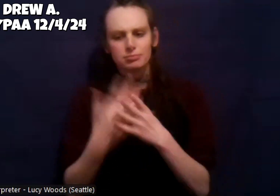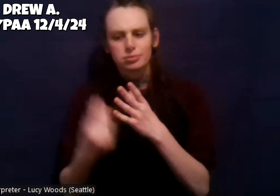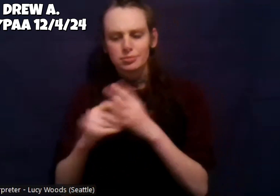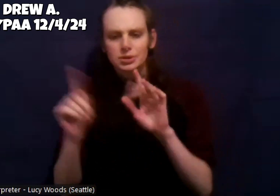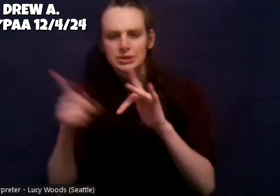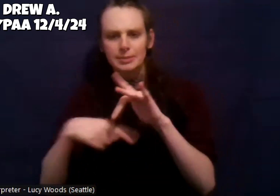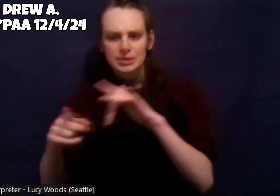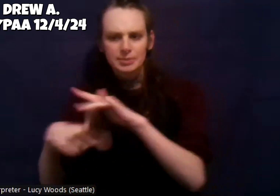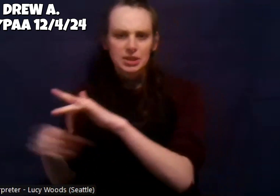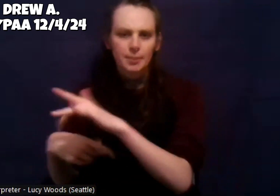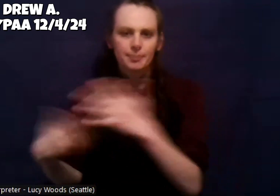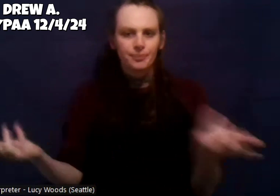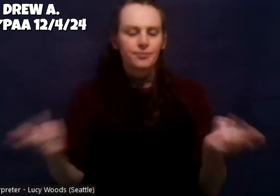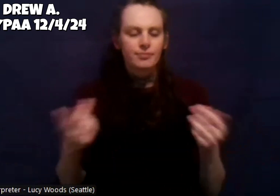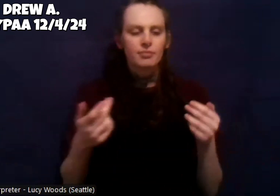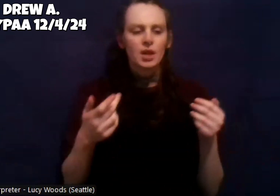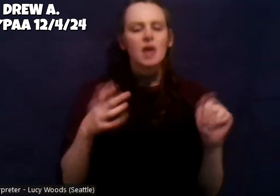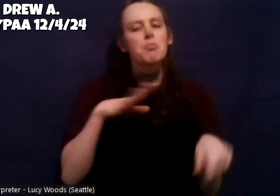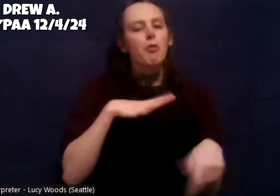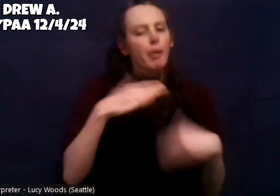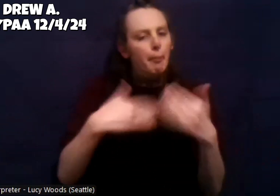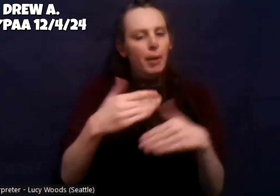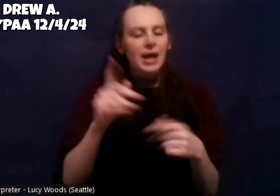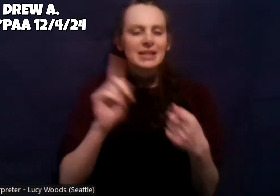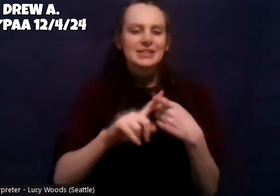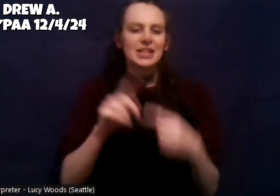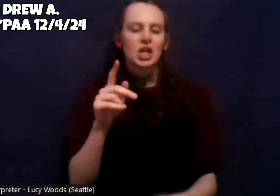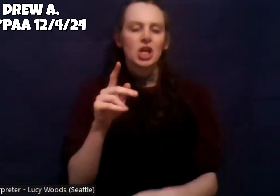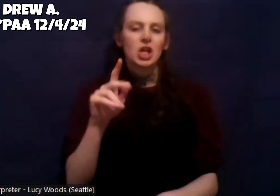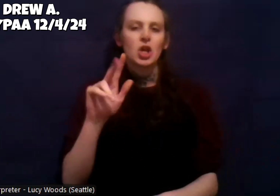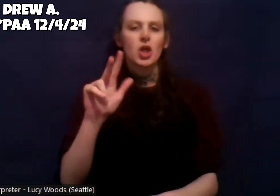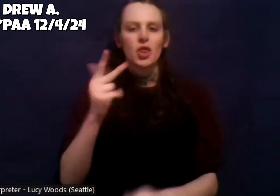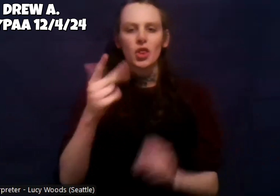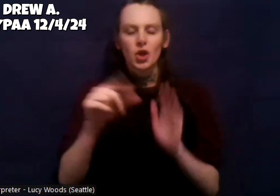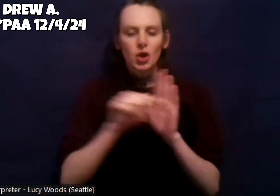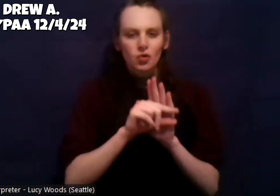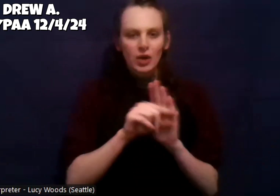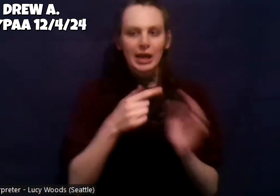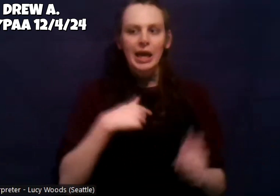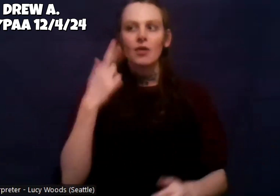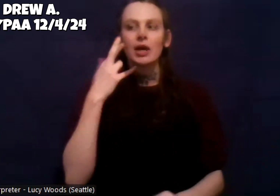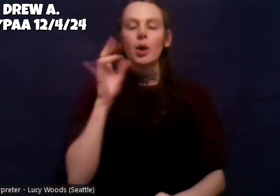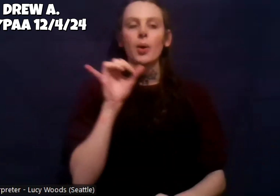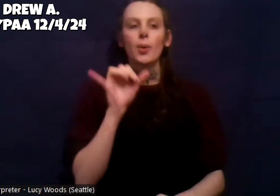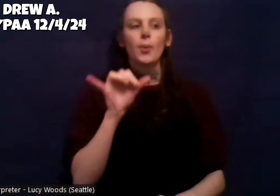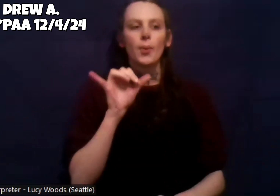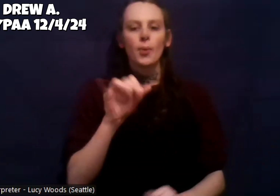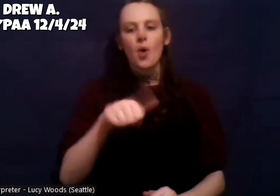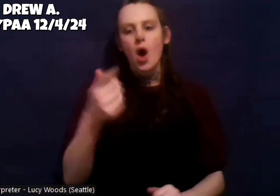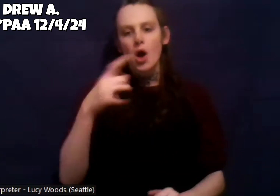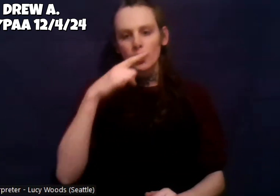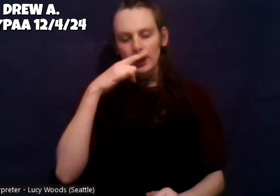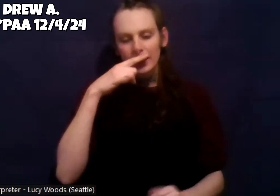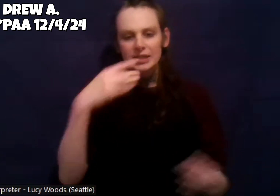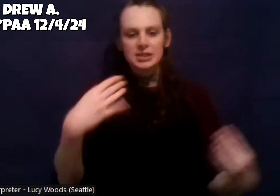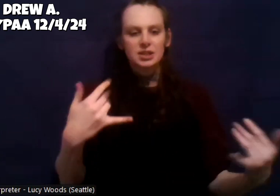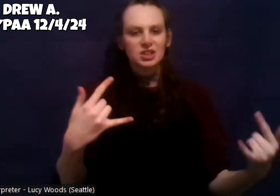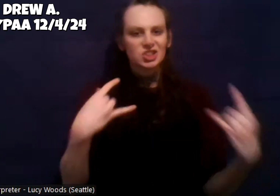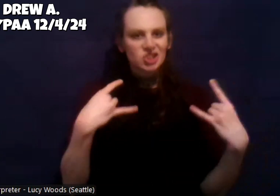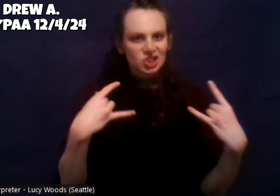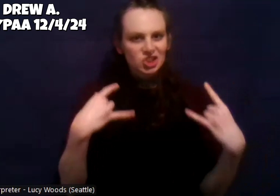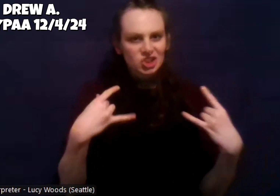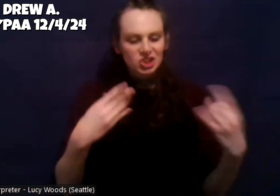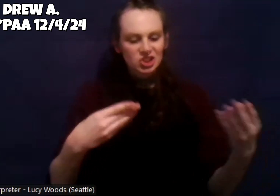third grade when I realized that other kids were making fun of me. Like I had the cognitive like awareness like, oh, this is at my expense. I'm the weird